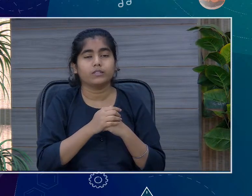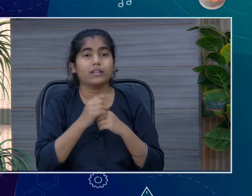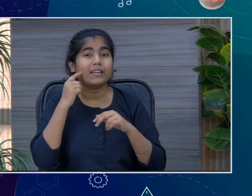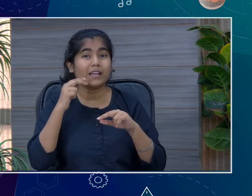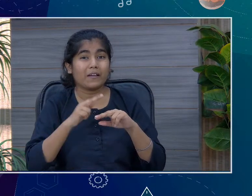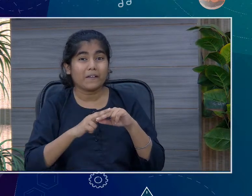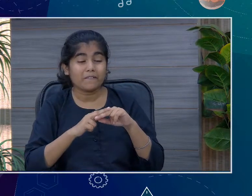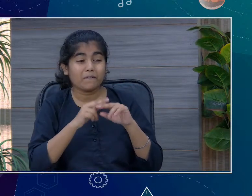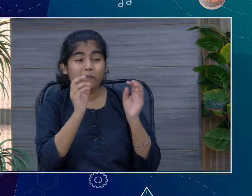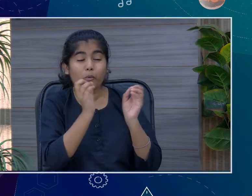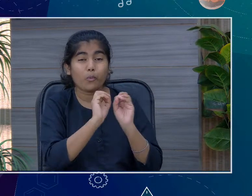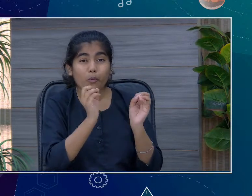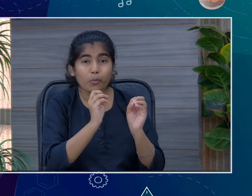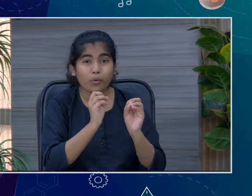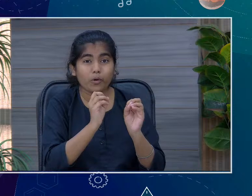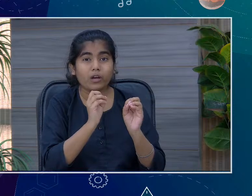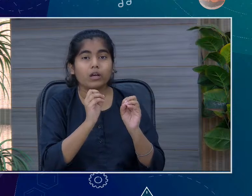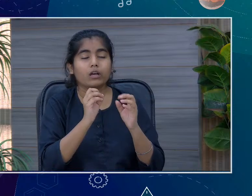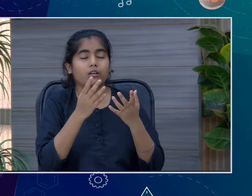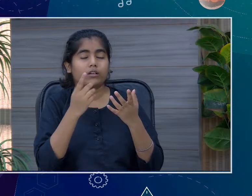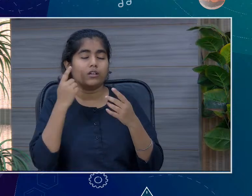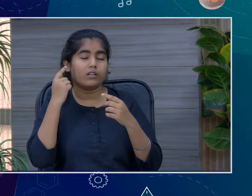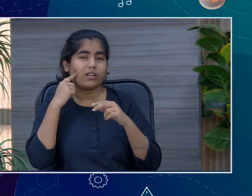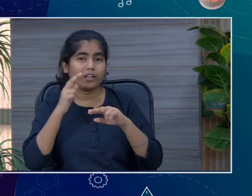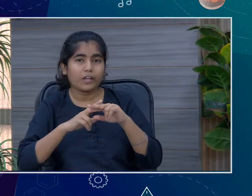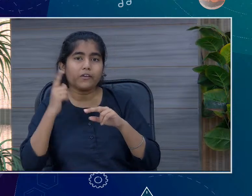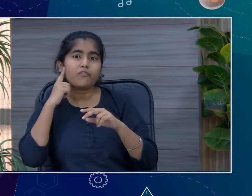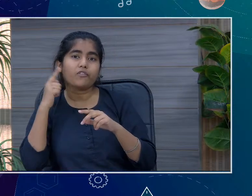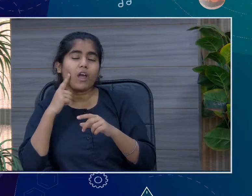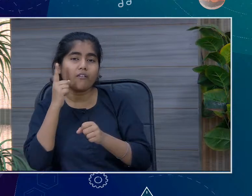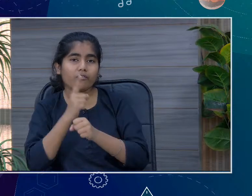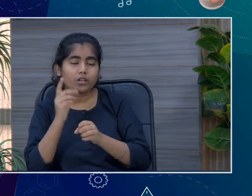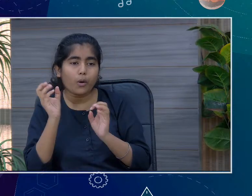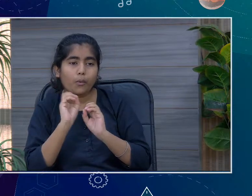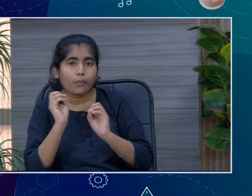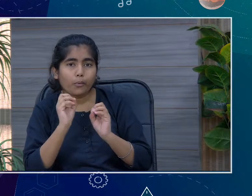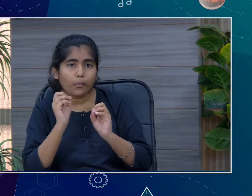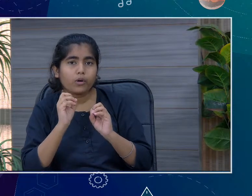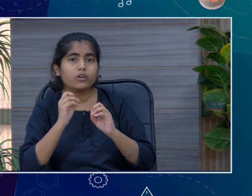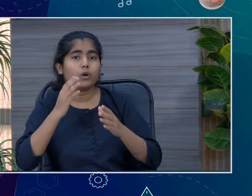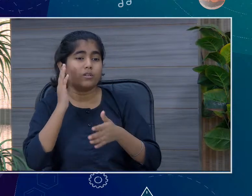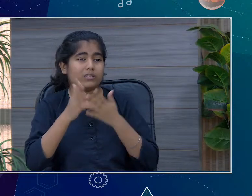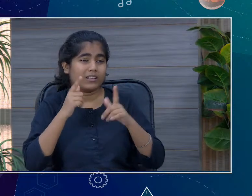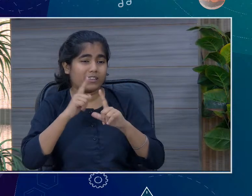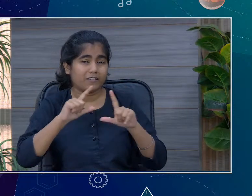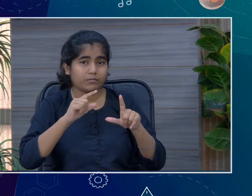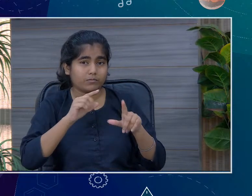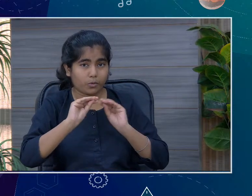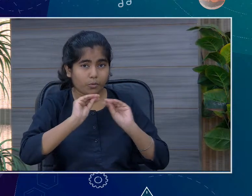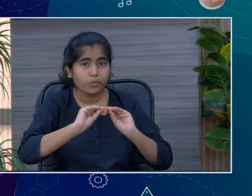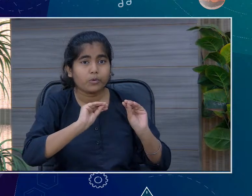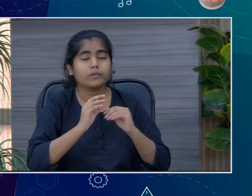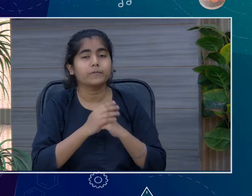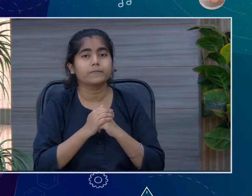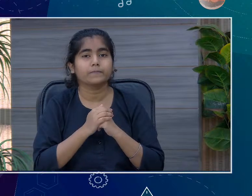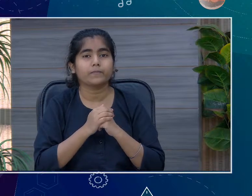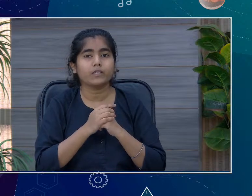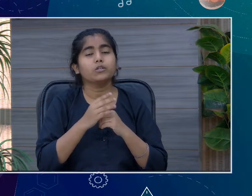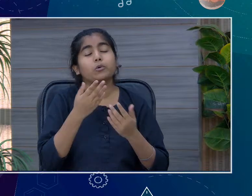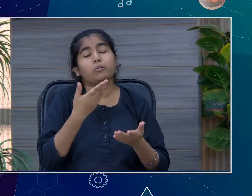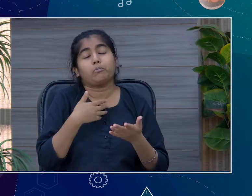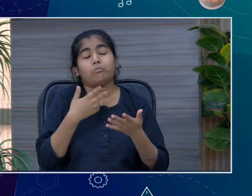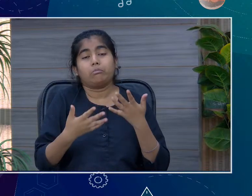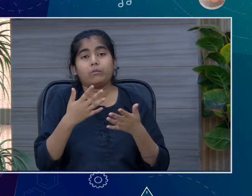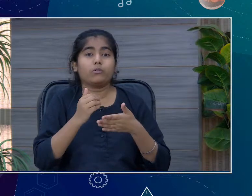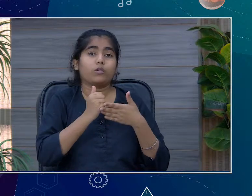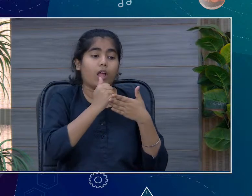of a deaf teacher, a teacher trained in sign language, what happens to the children is that they see only lip movements,